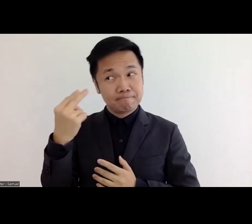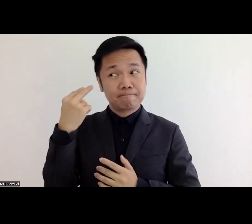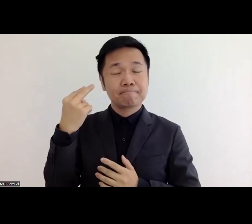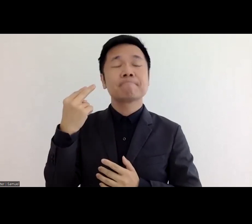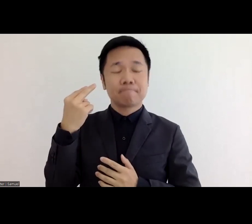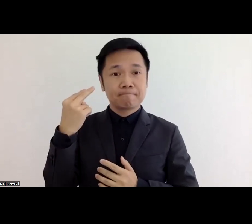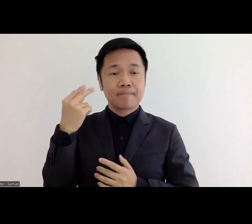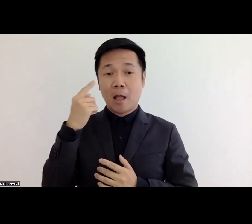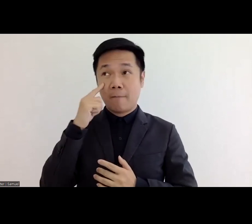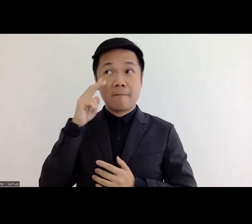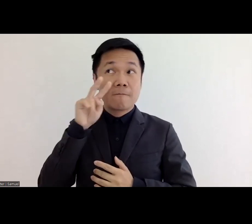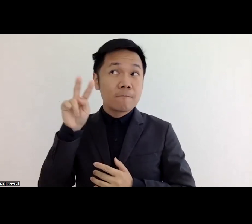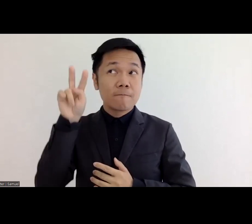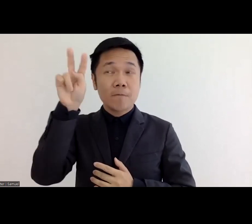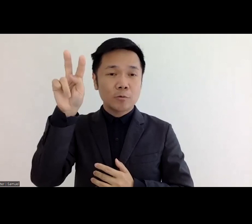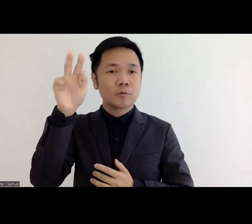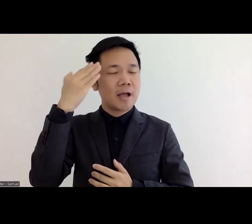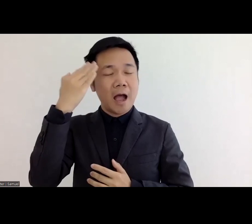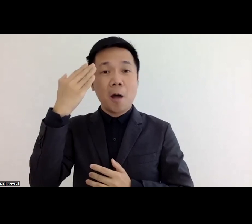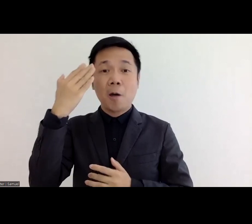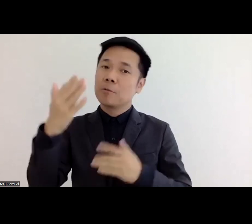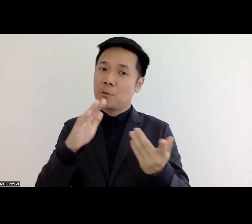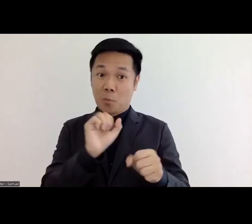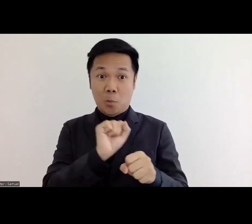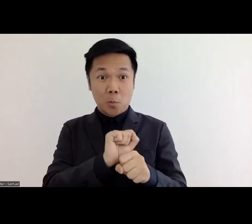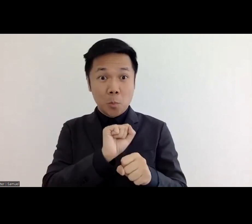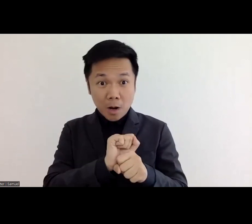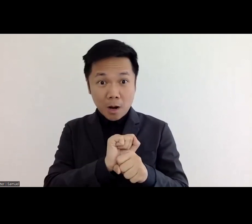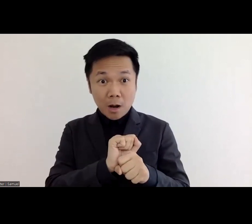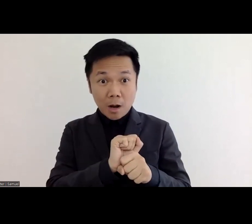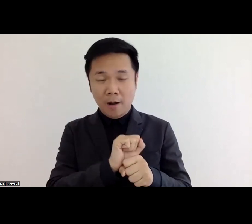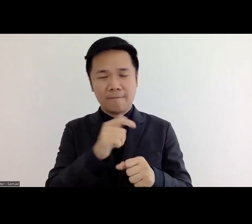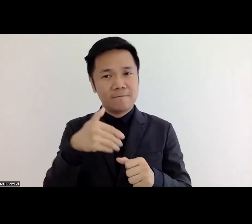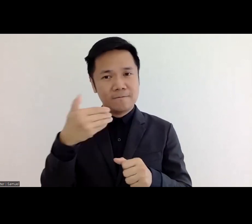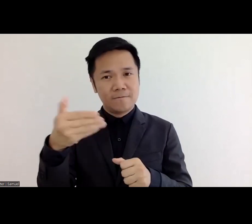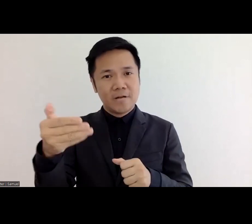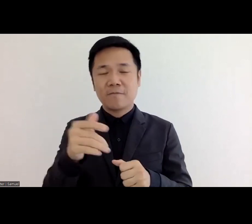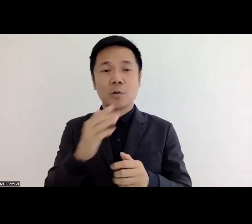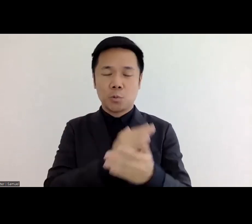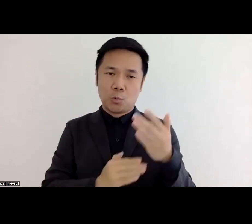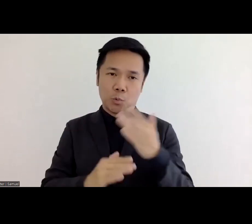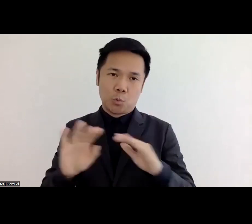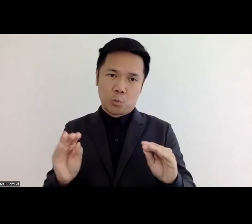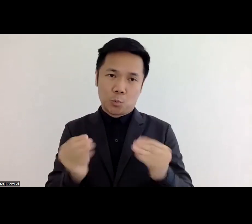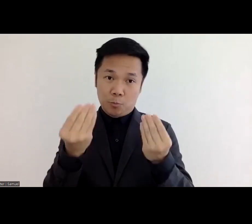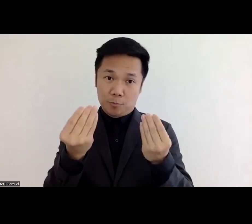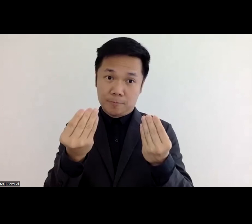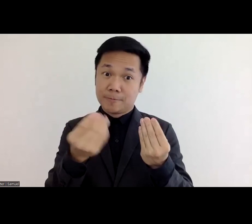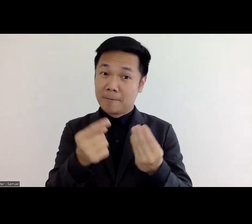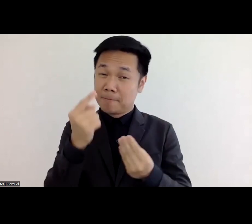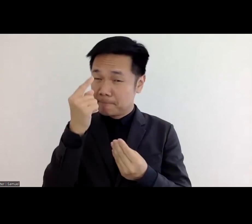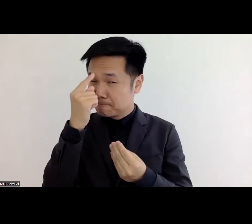can ensure employment rights for our youth with disabilities. So